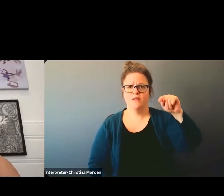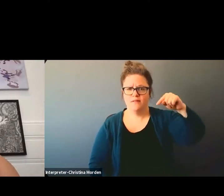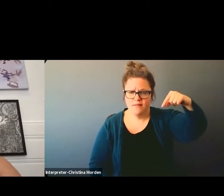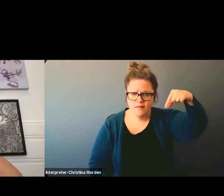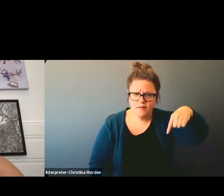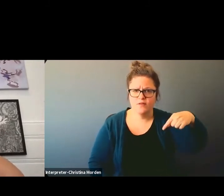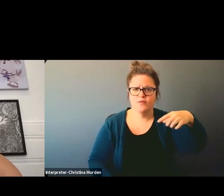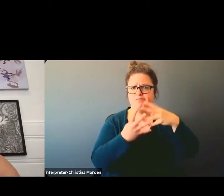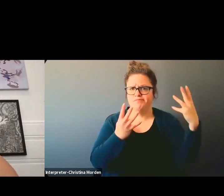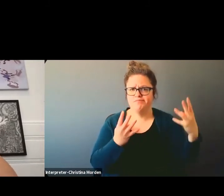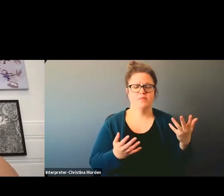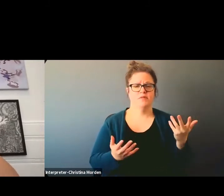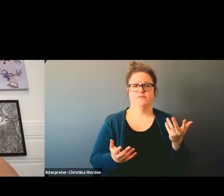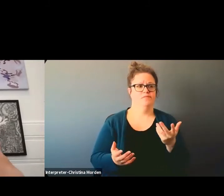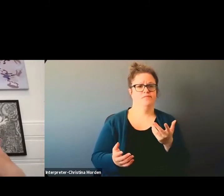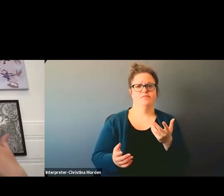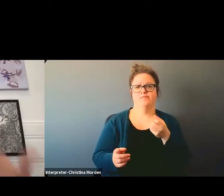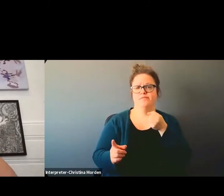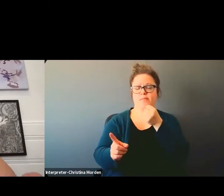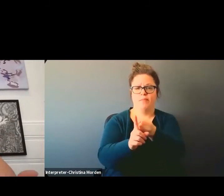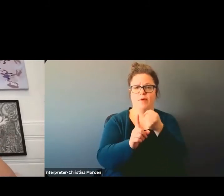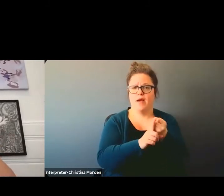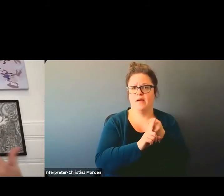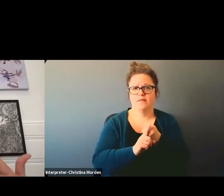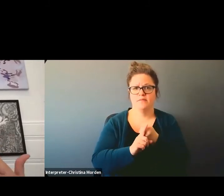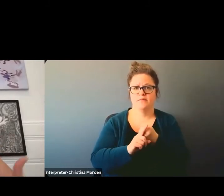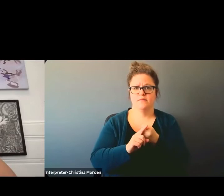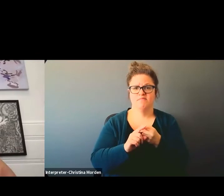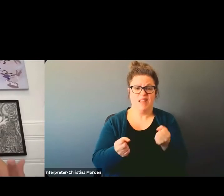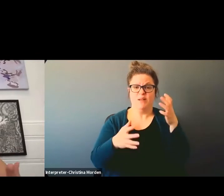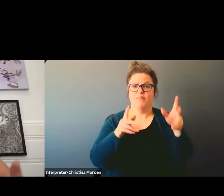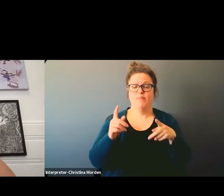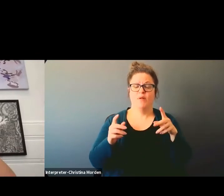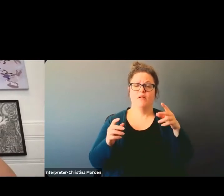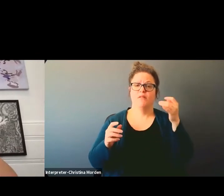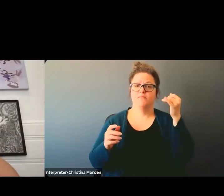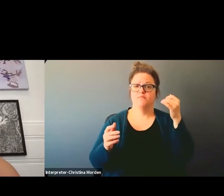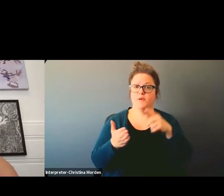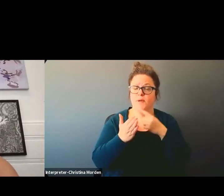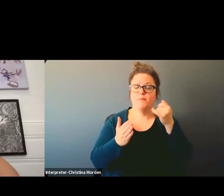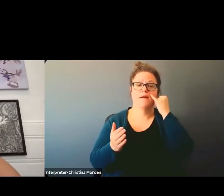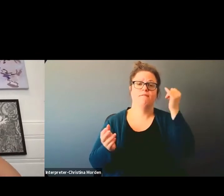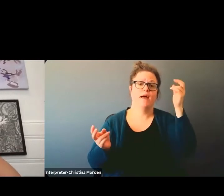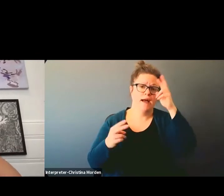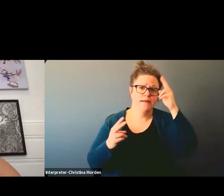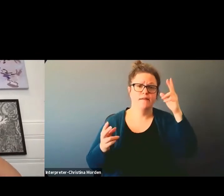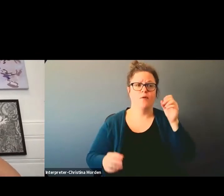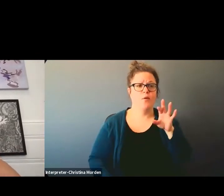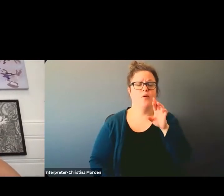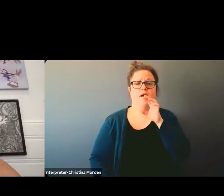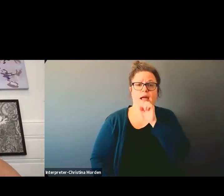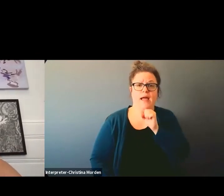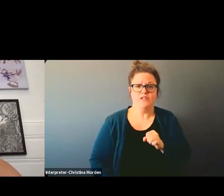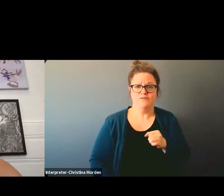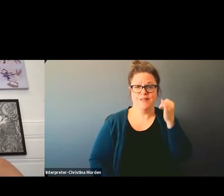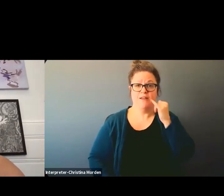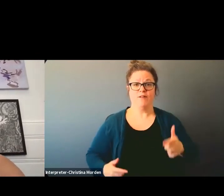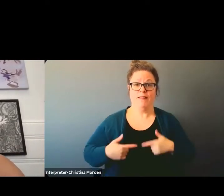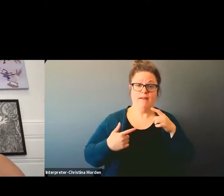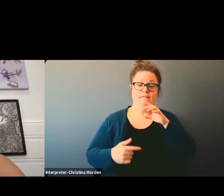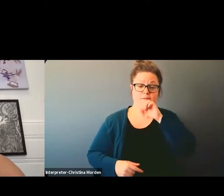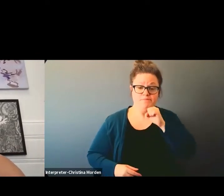impacts most people eventually, either through accident, illness, or aging. If you live long enough, you will get a